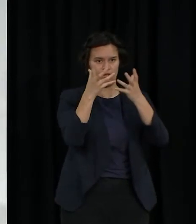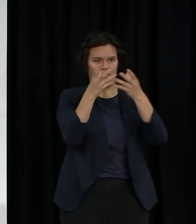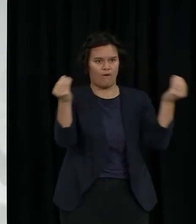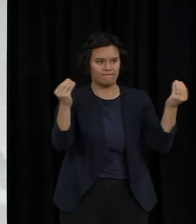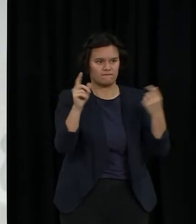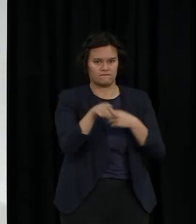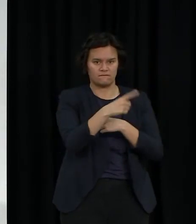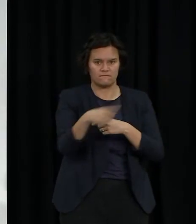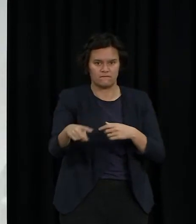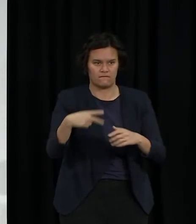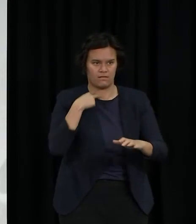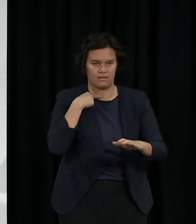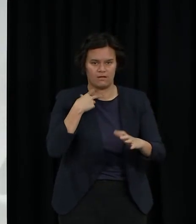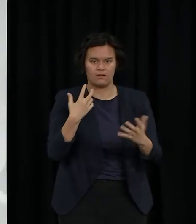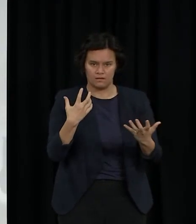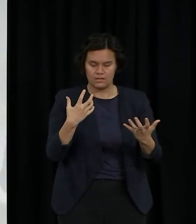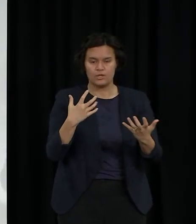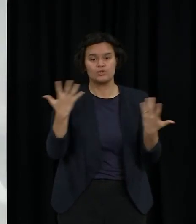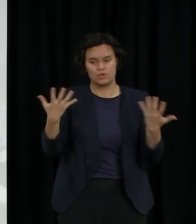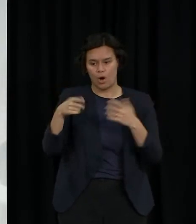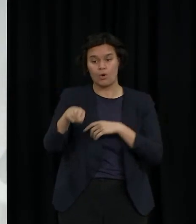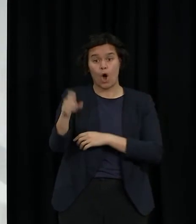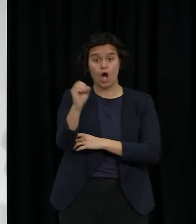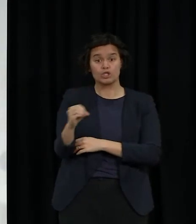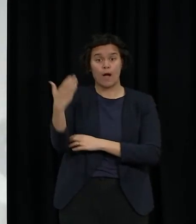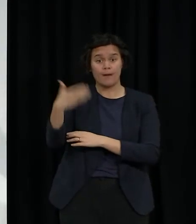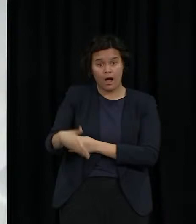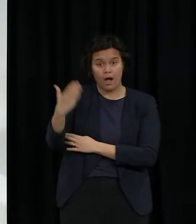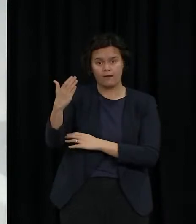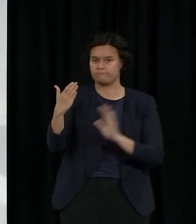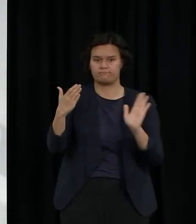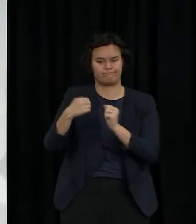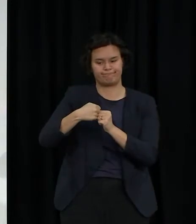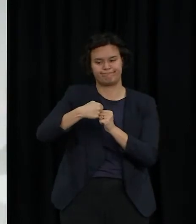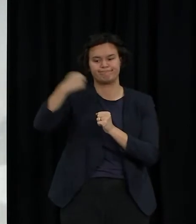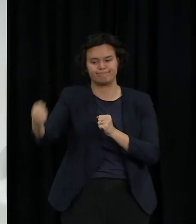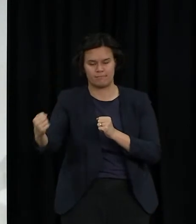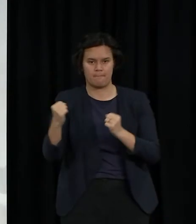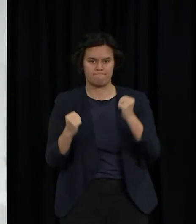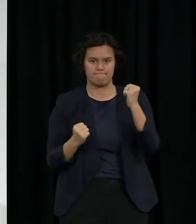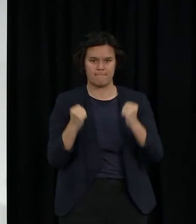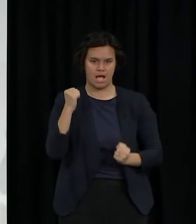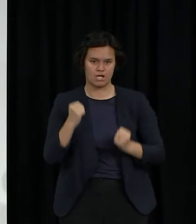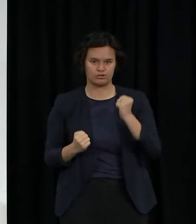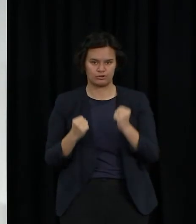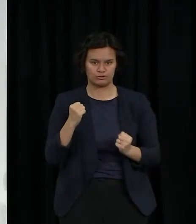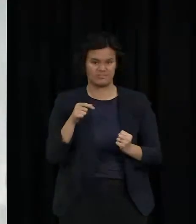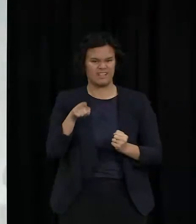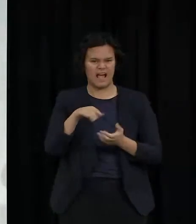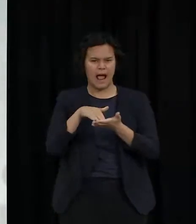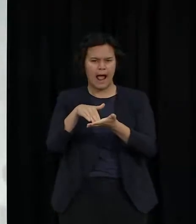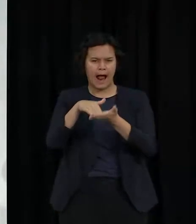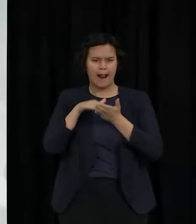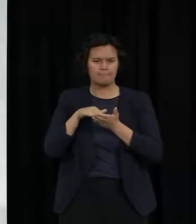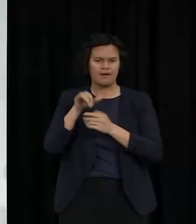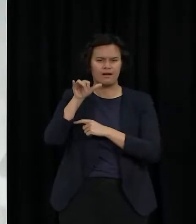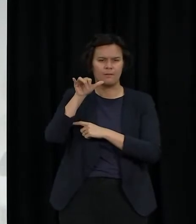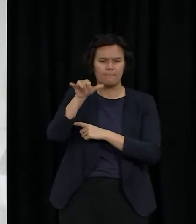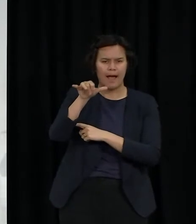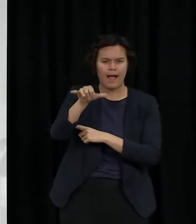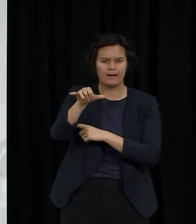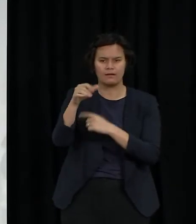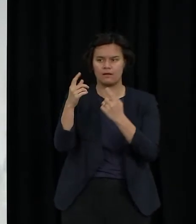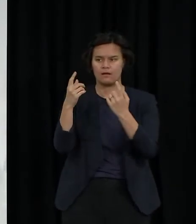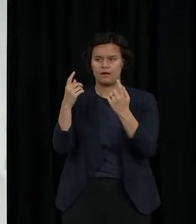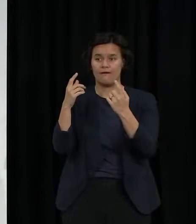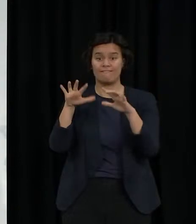been extended to the end of March next year to help meet demand over the peak summer cargo season. Officials have already begun working with